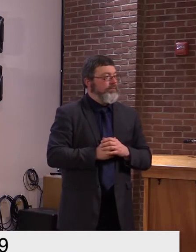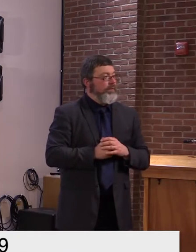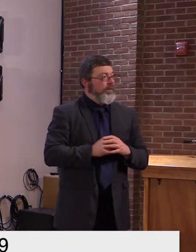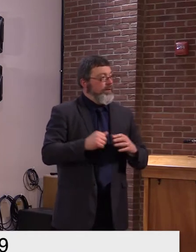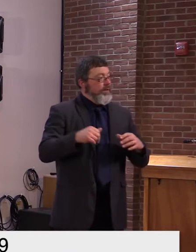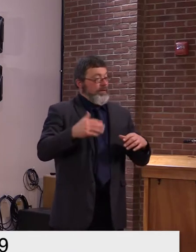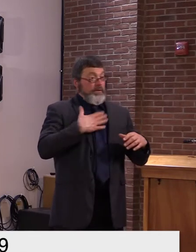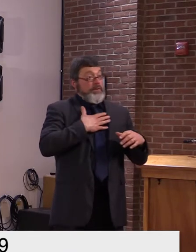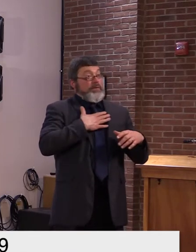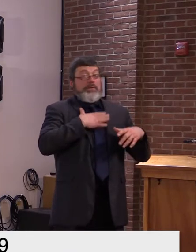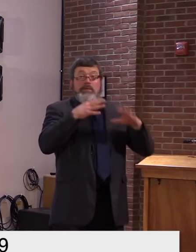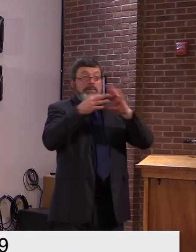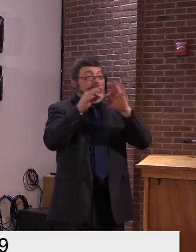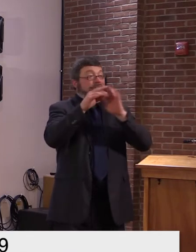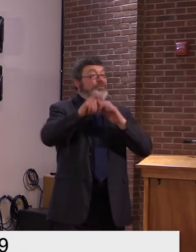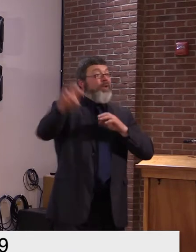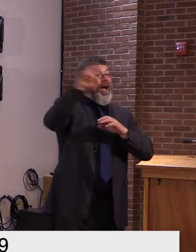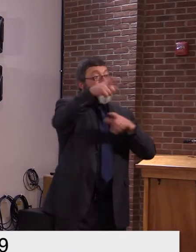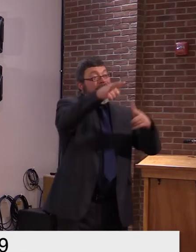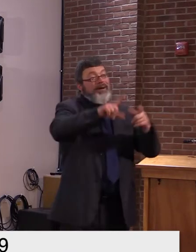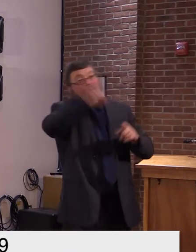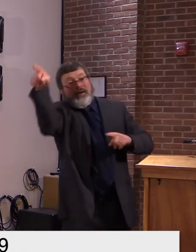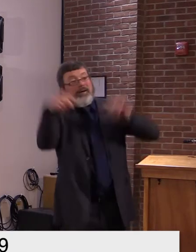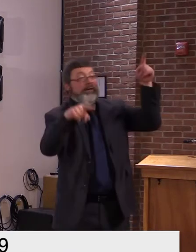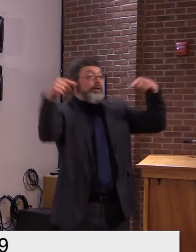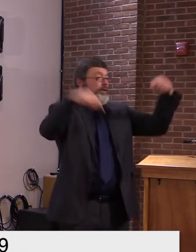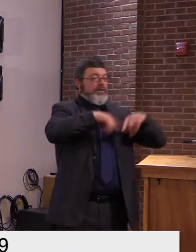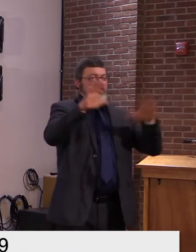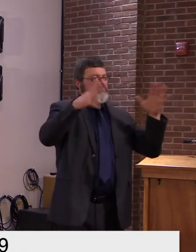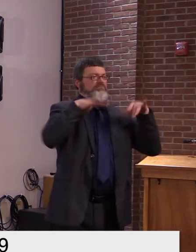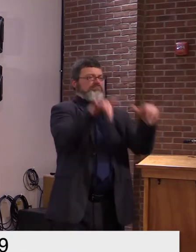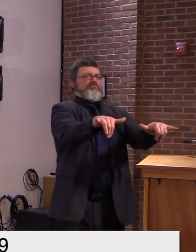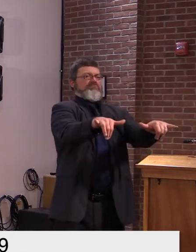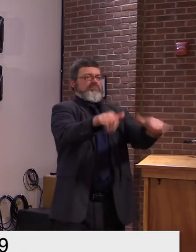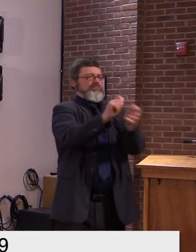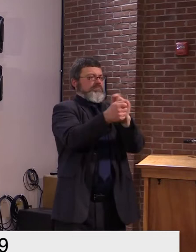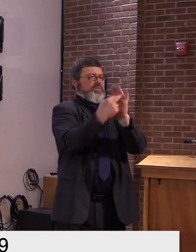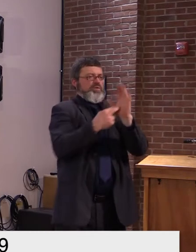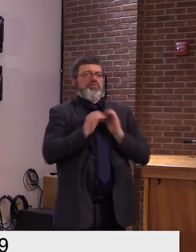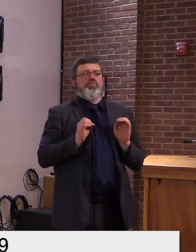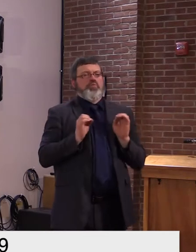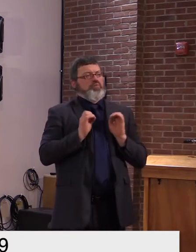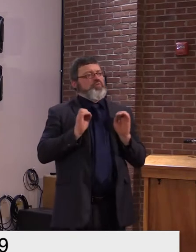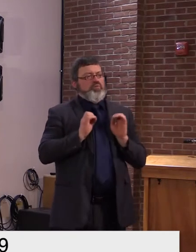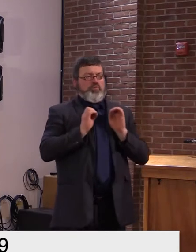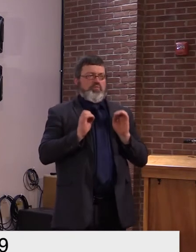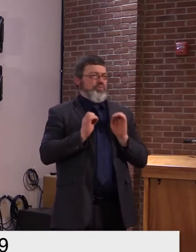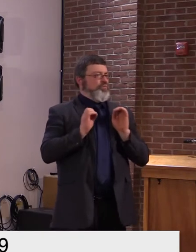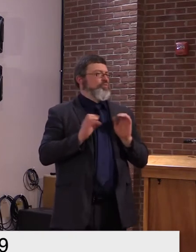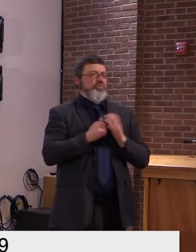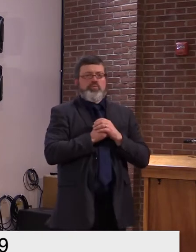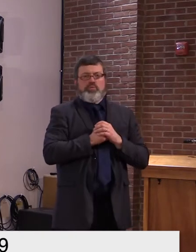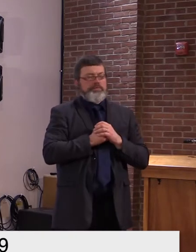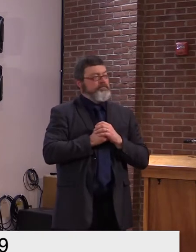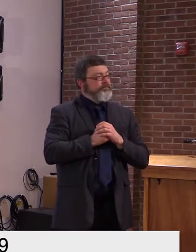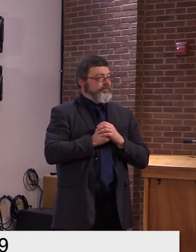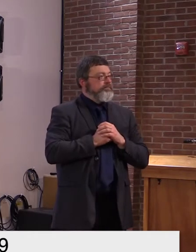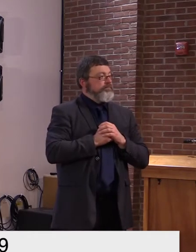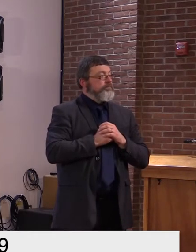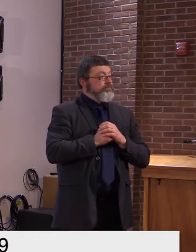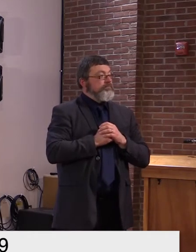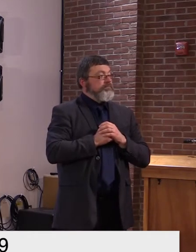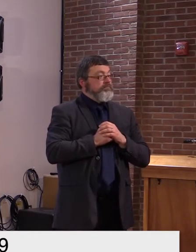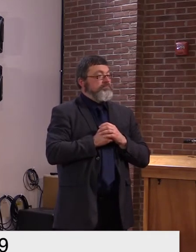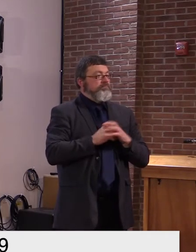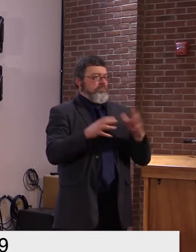gathering that involves a person over age 65, a person with underlying medical conditions, or those who work